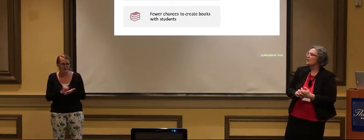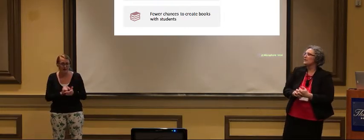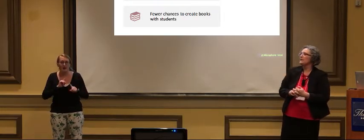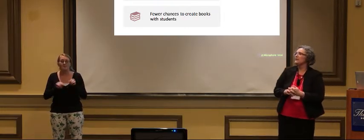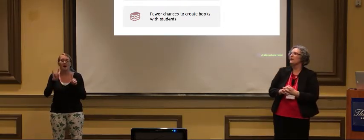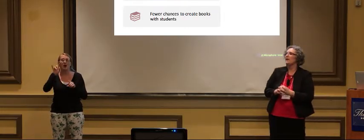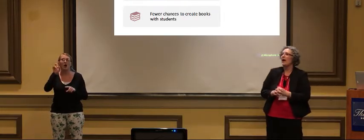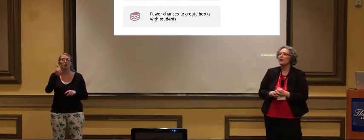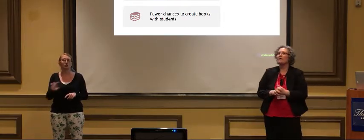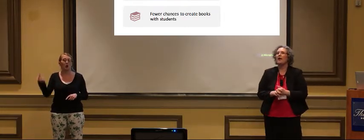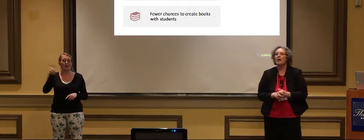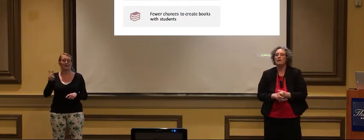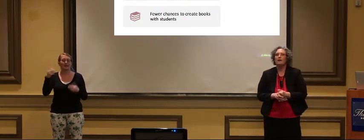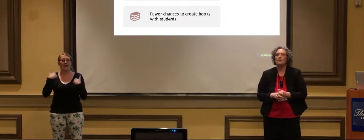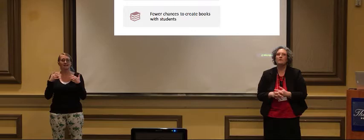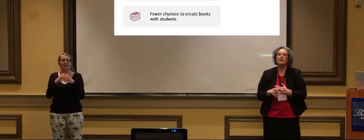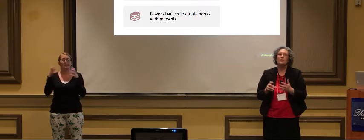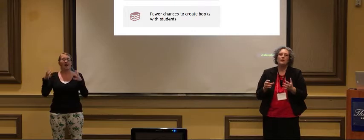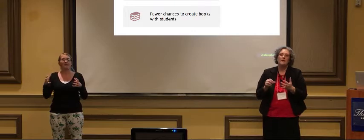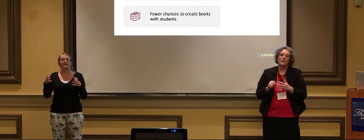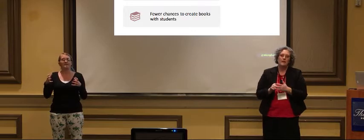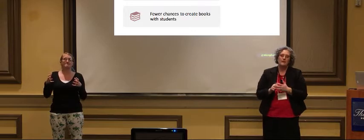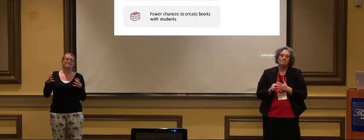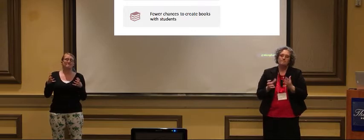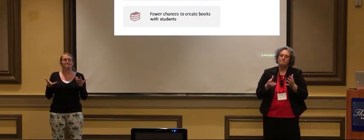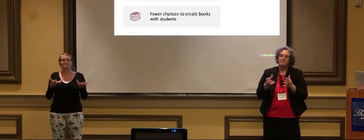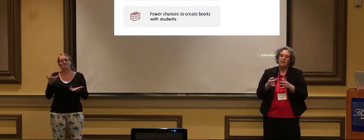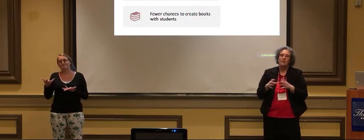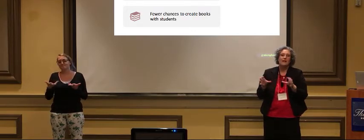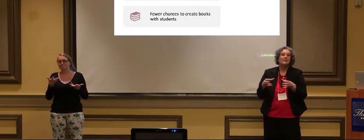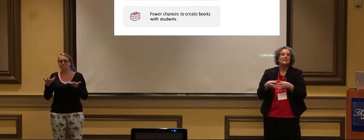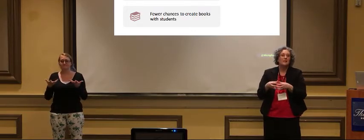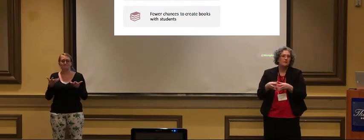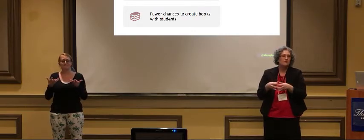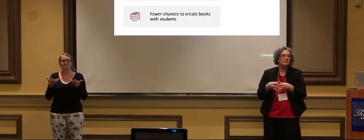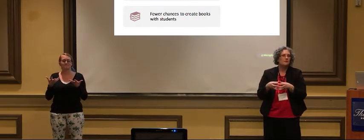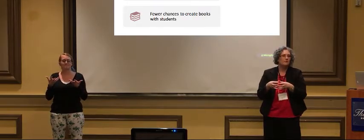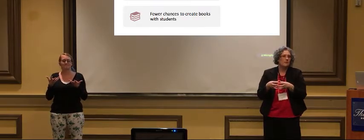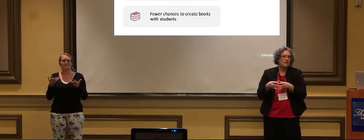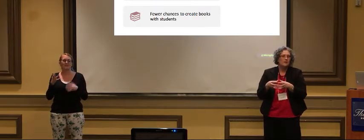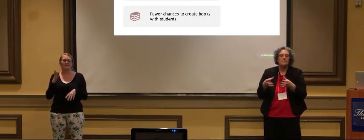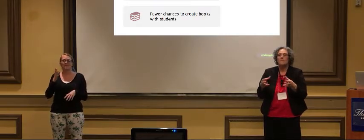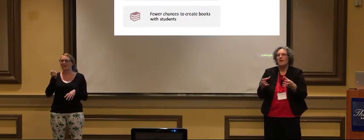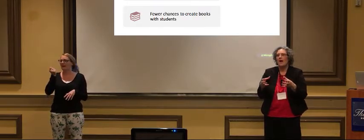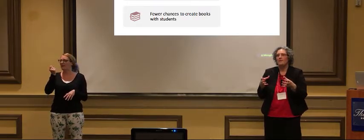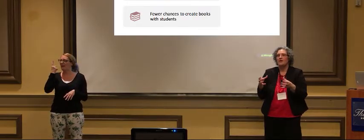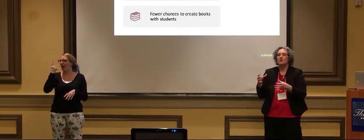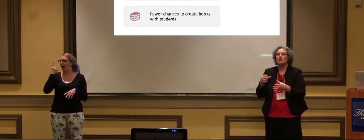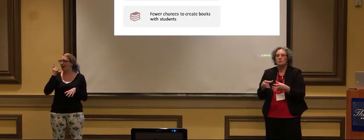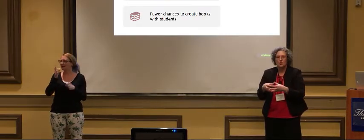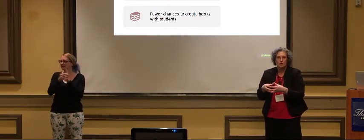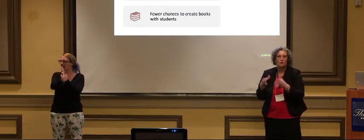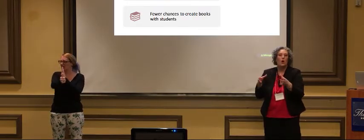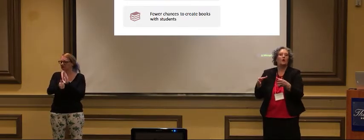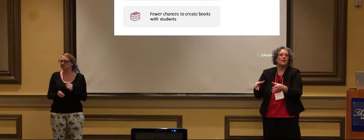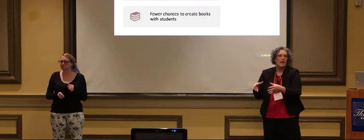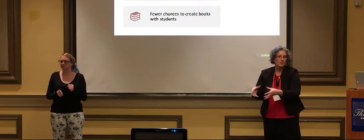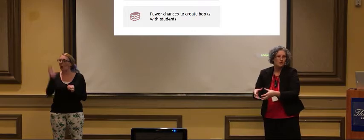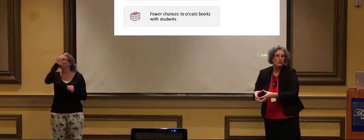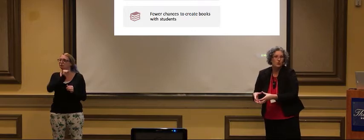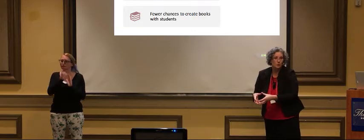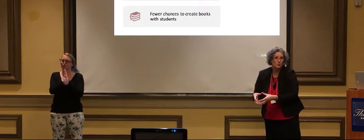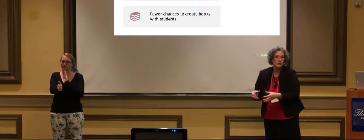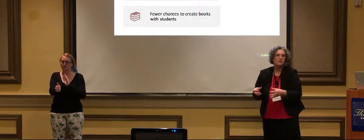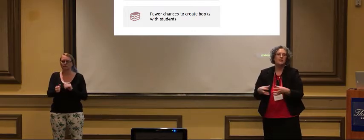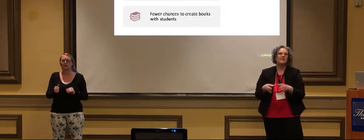But journeys have a lot of implied skills that they assumed the children were already